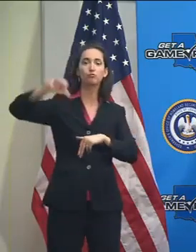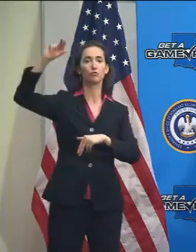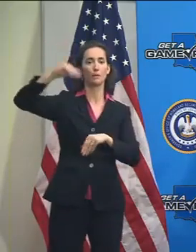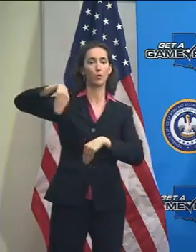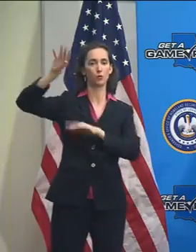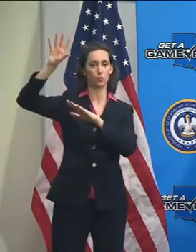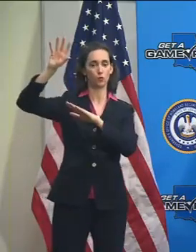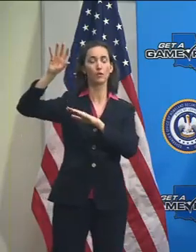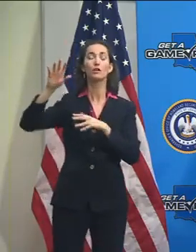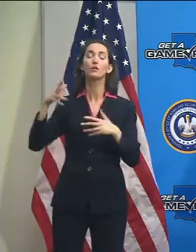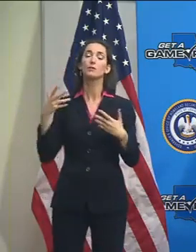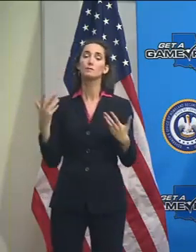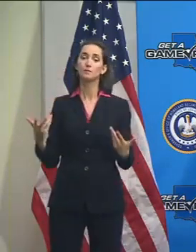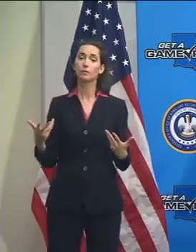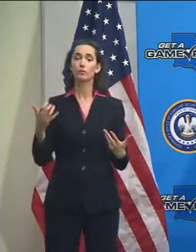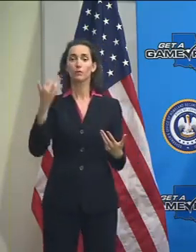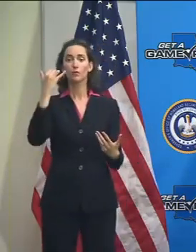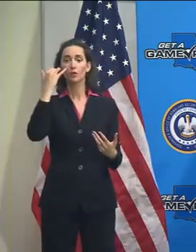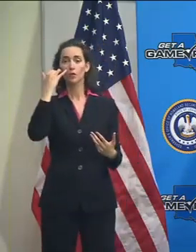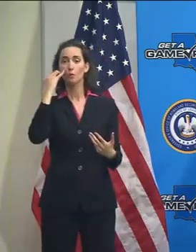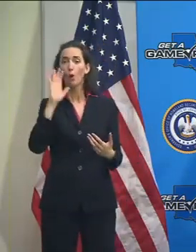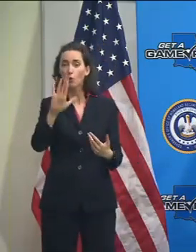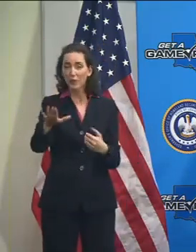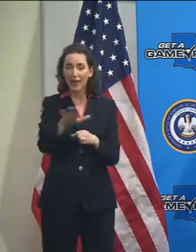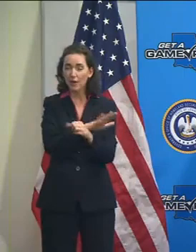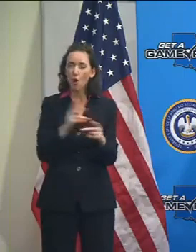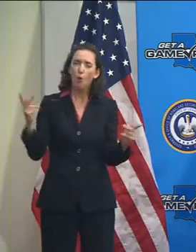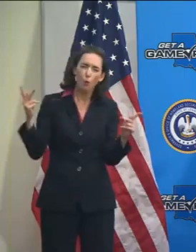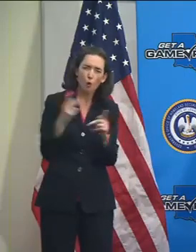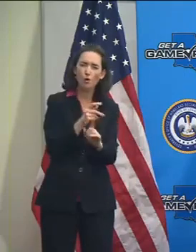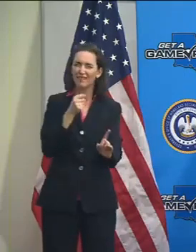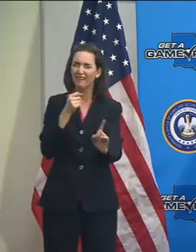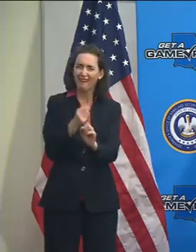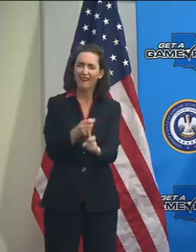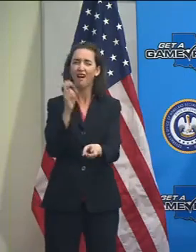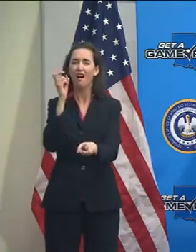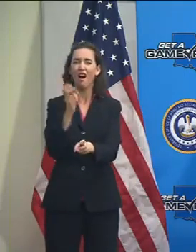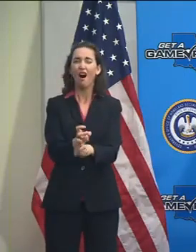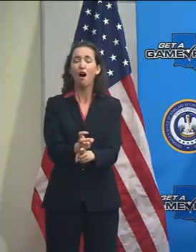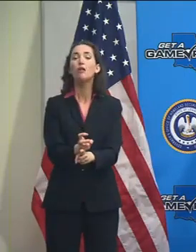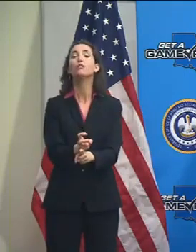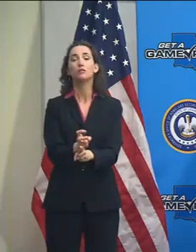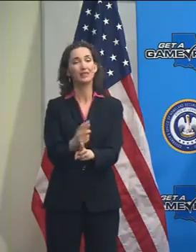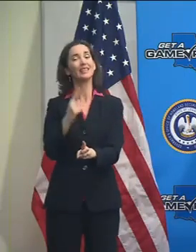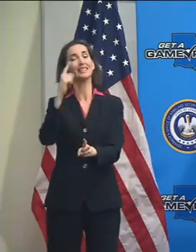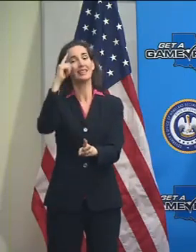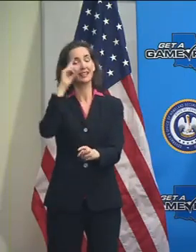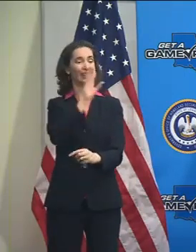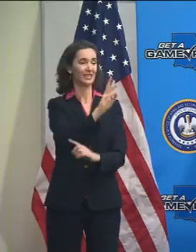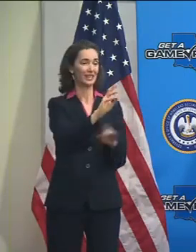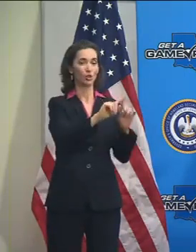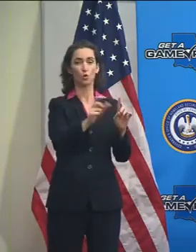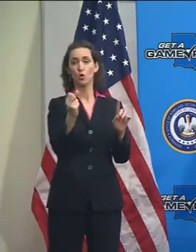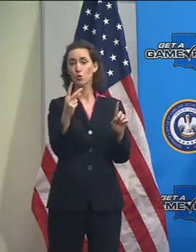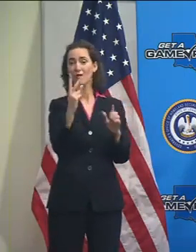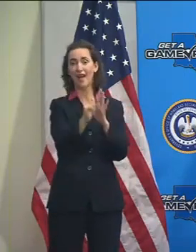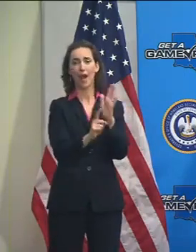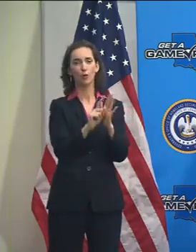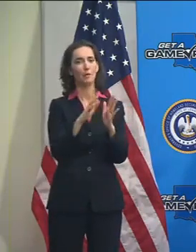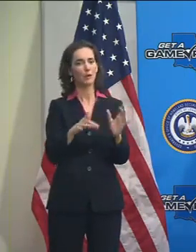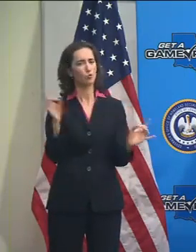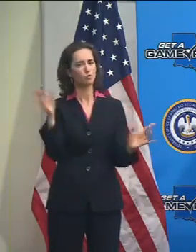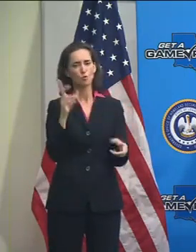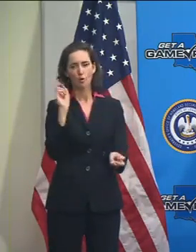you are in the worst part of this system, understand there's going to be that 6 to 12 hour period where it could be very, very